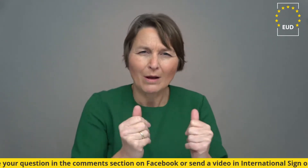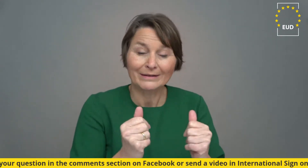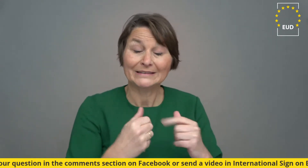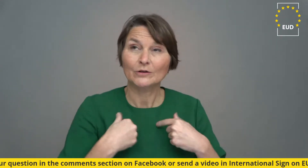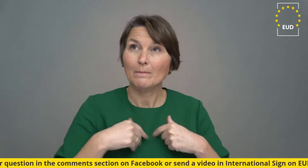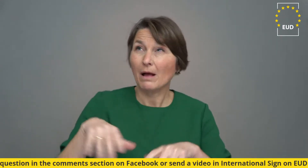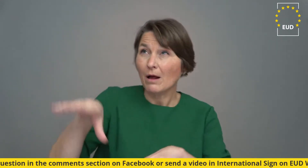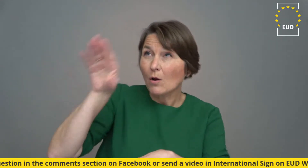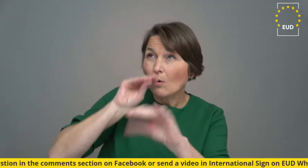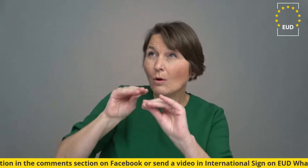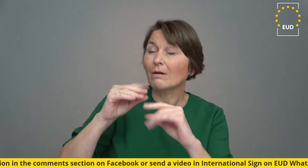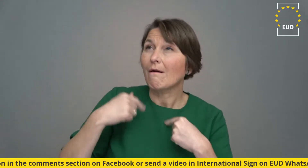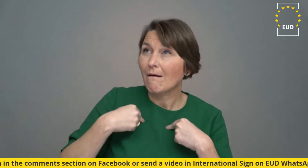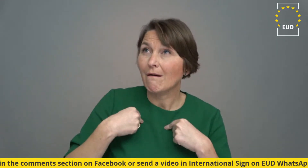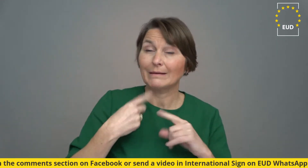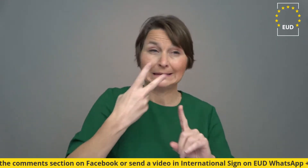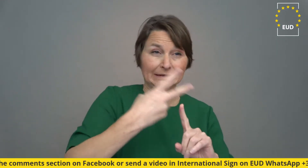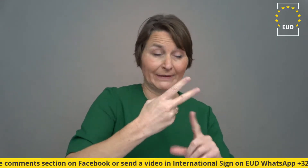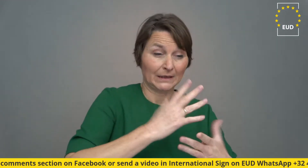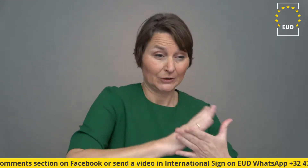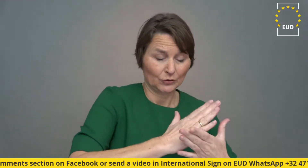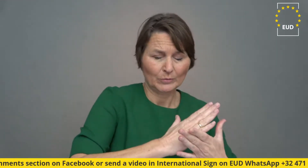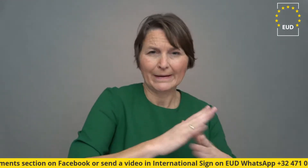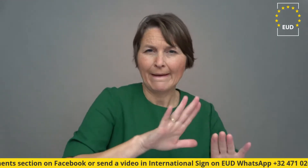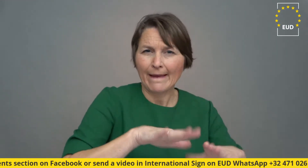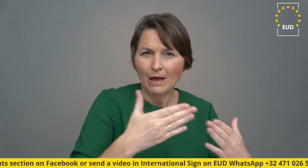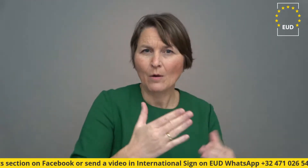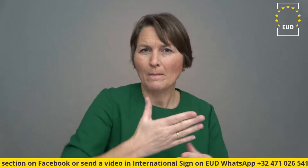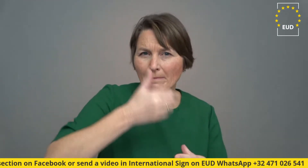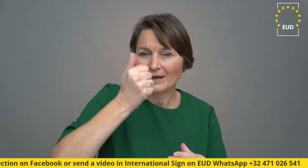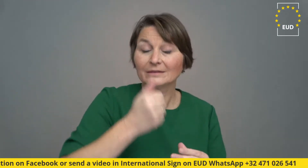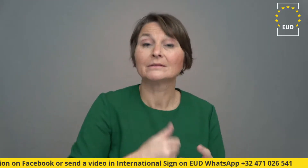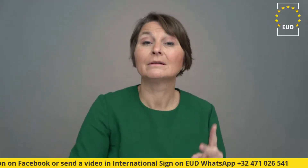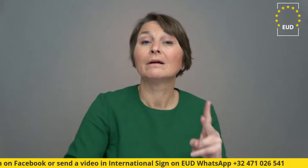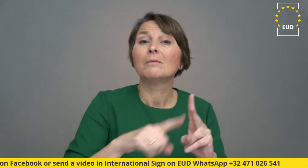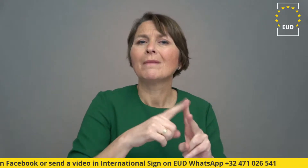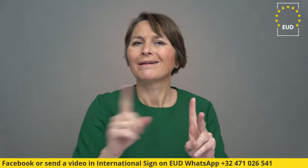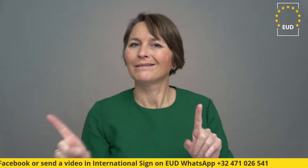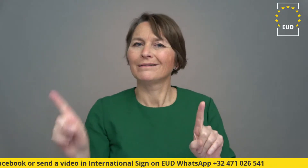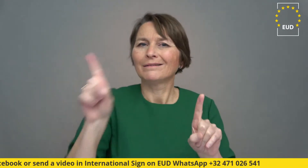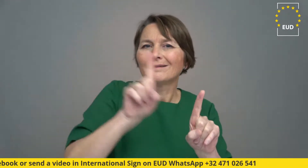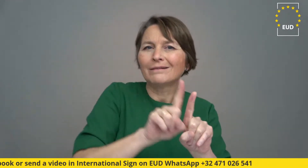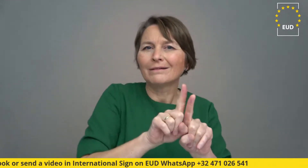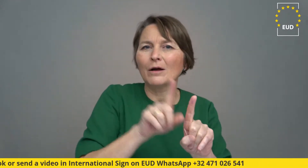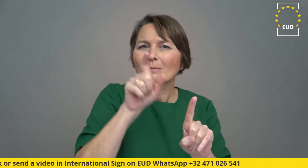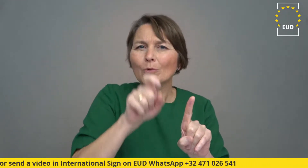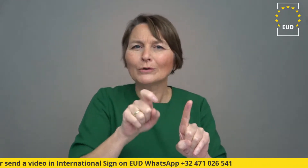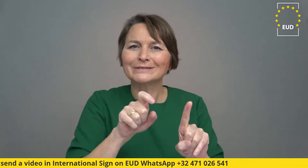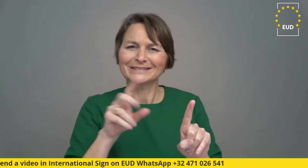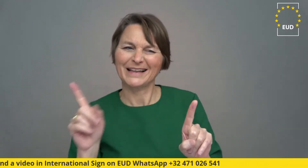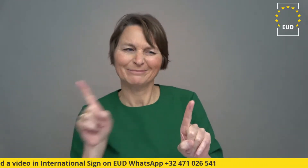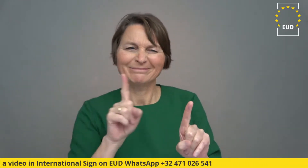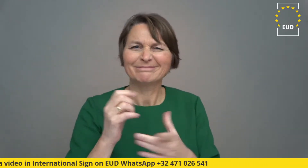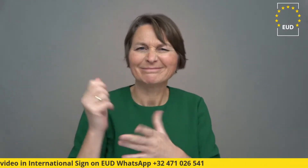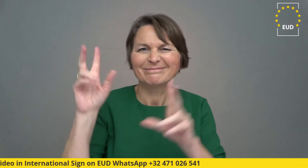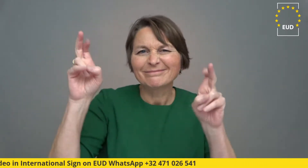for sign language interpreters to train and improve their skills and provide an adequate